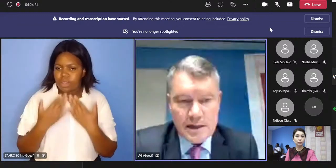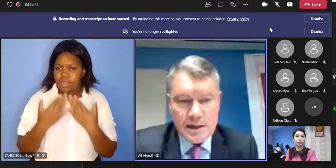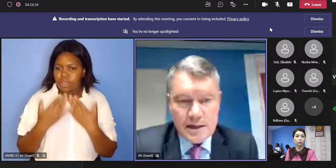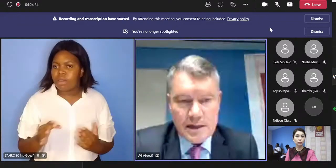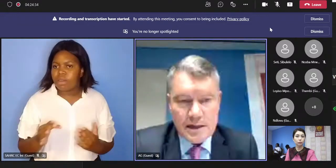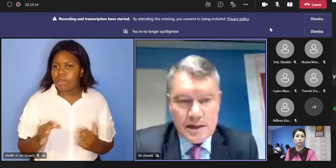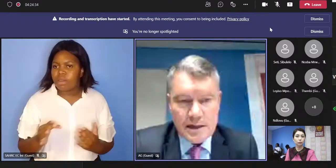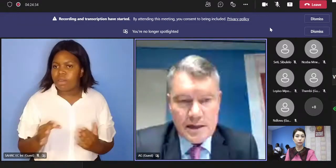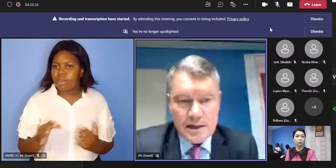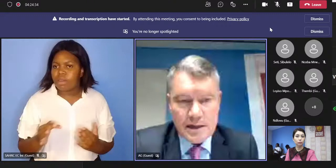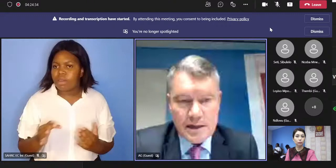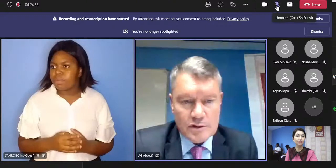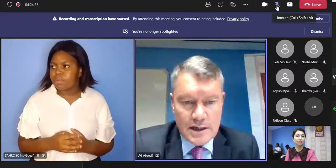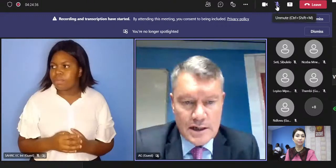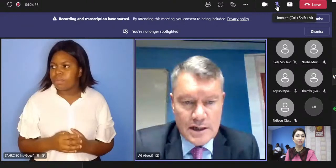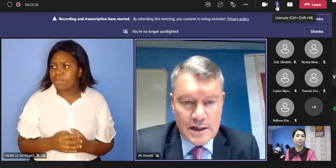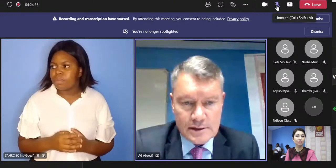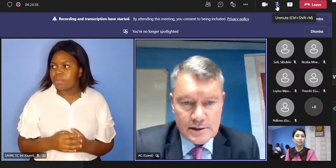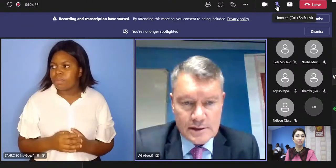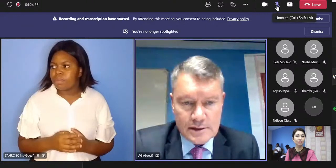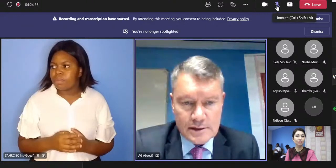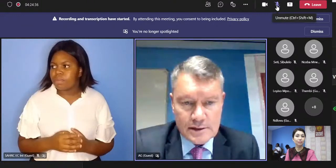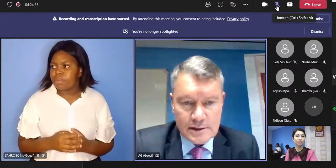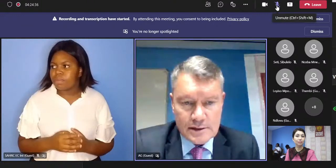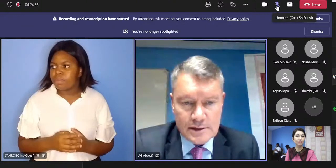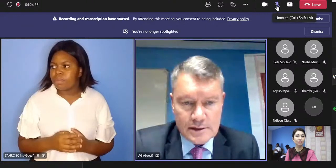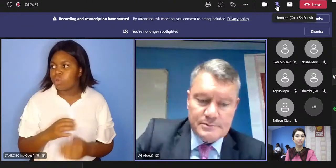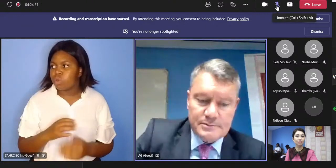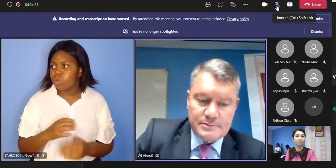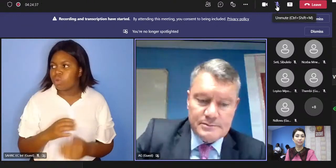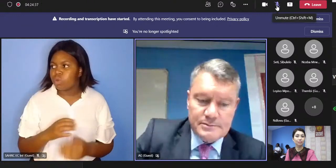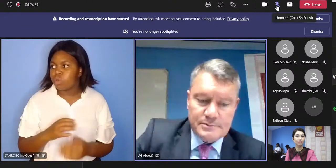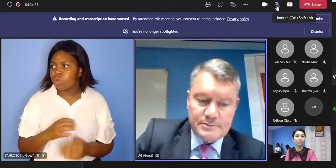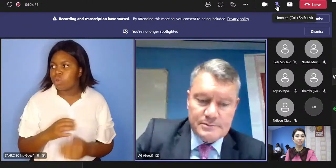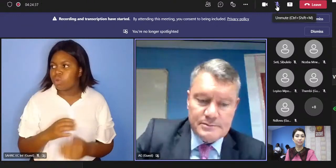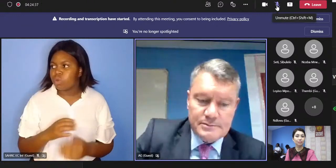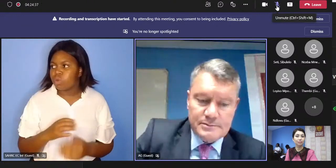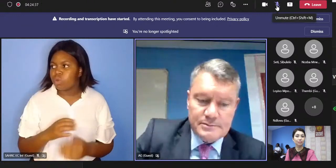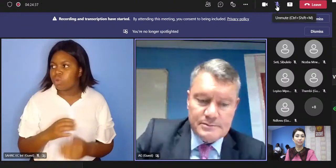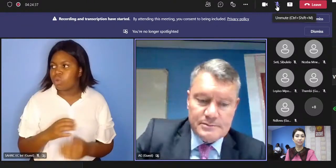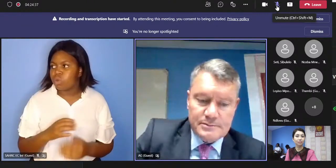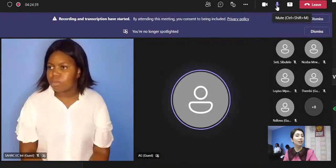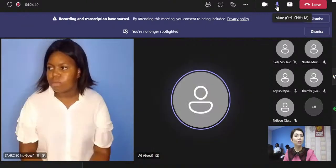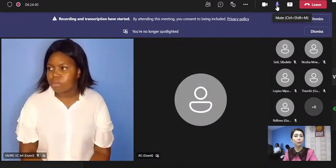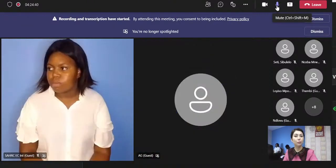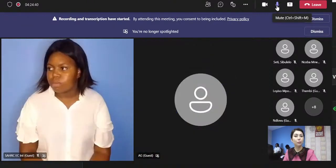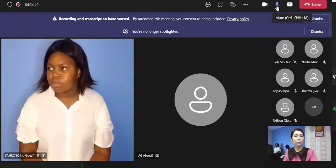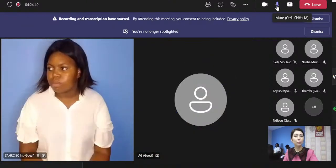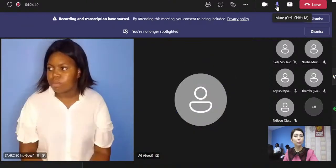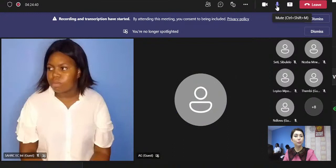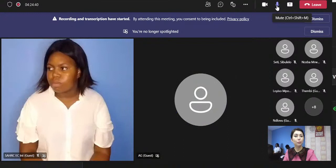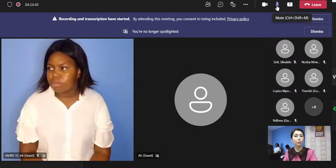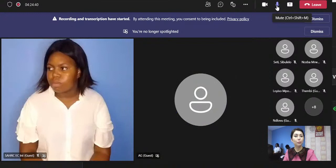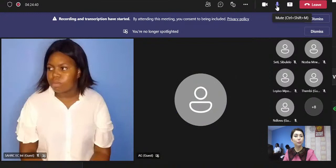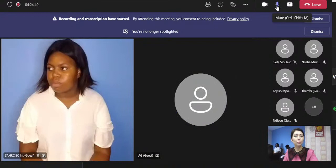give over to Dr. Carter to pose questions. Thank you, Commissioner.